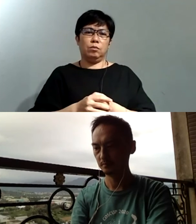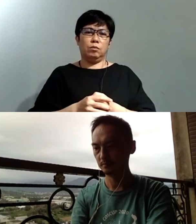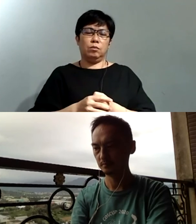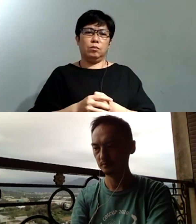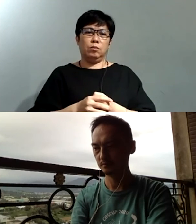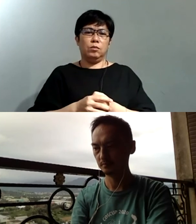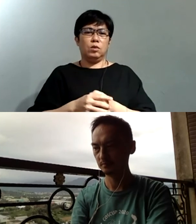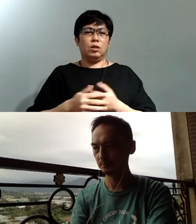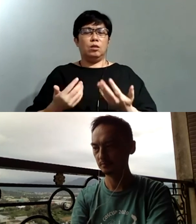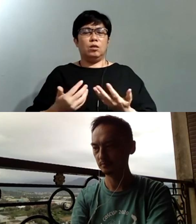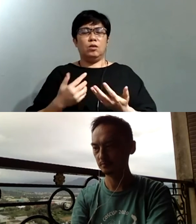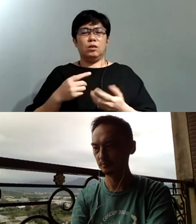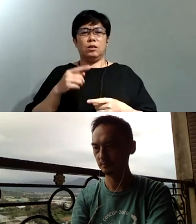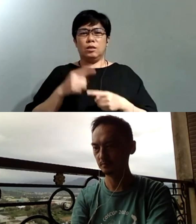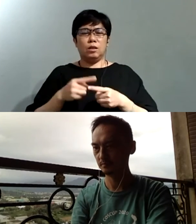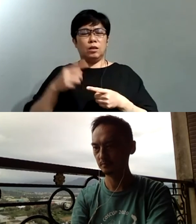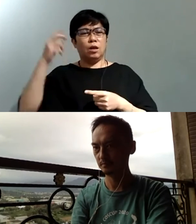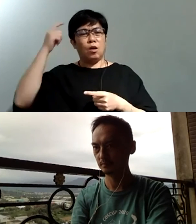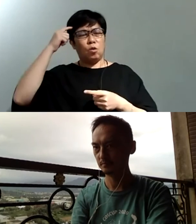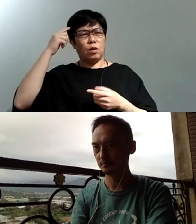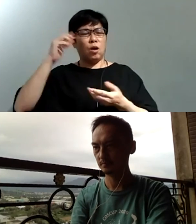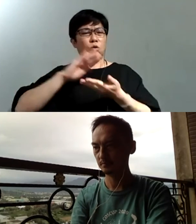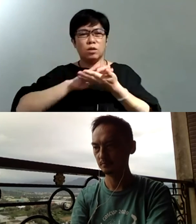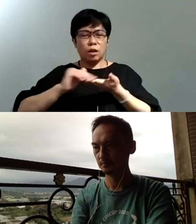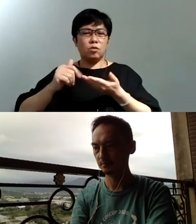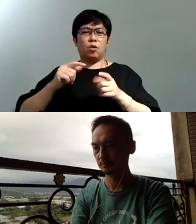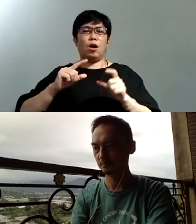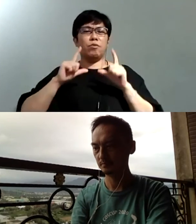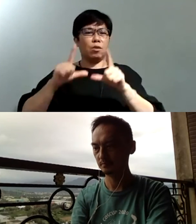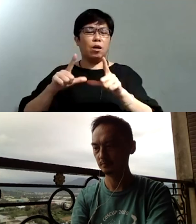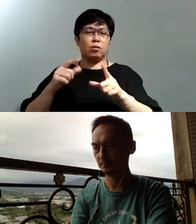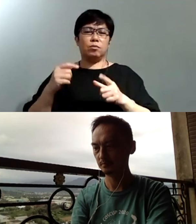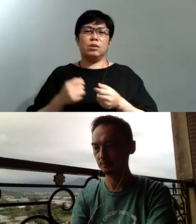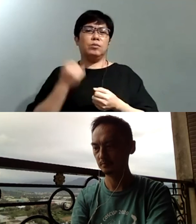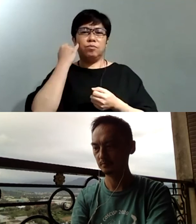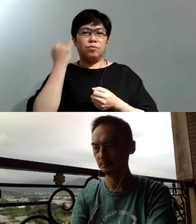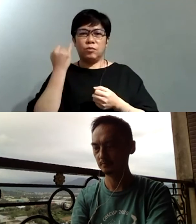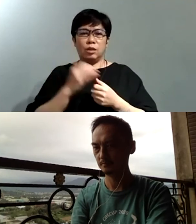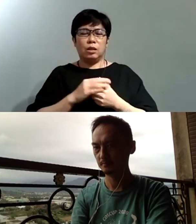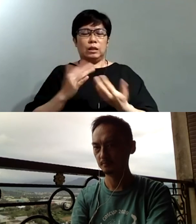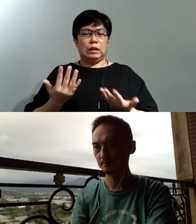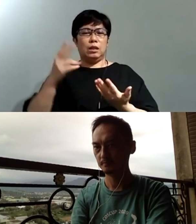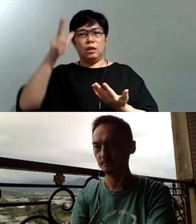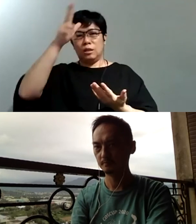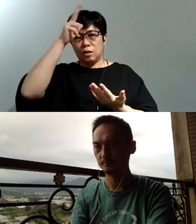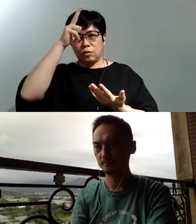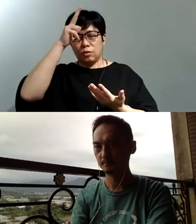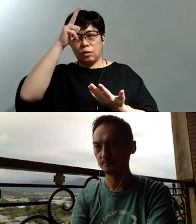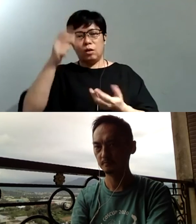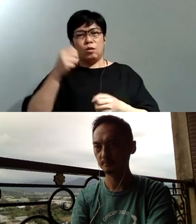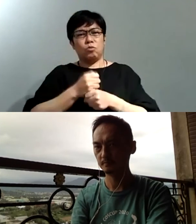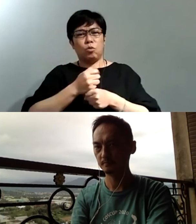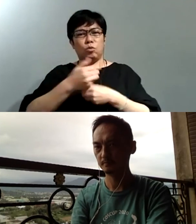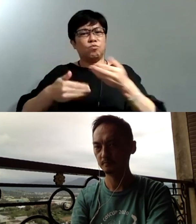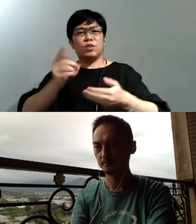mind, because I'm not sure how far the government is going to do. Up to this point, I